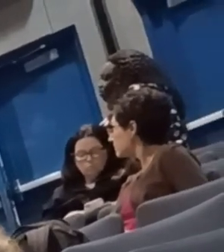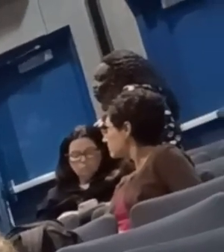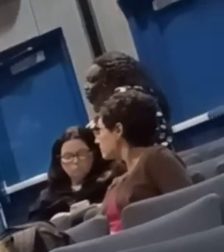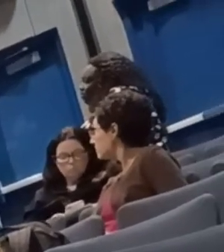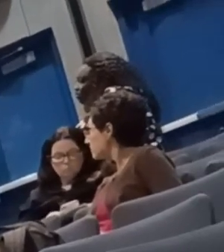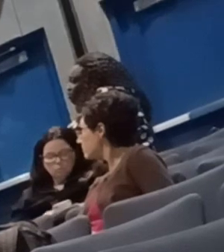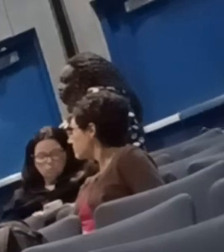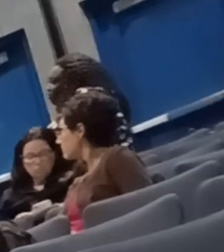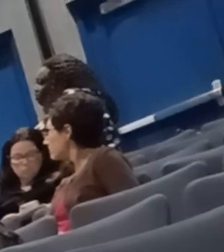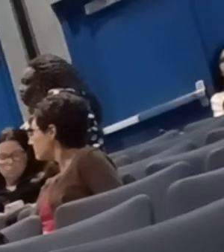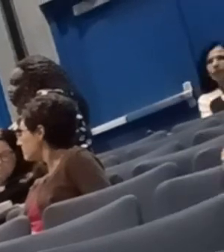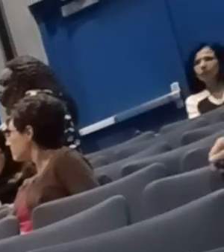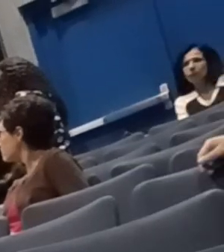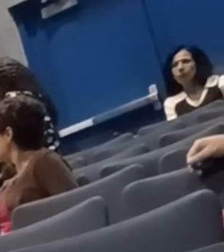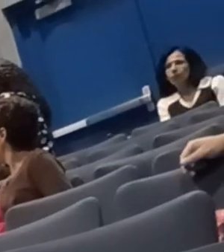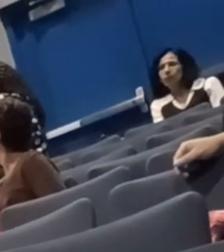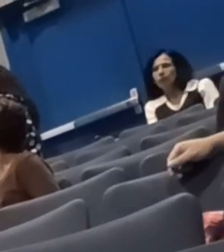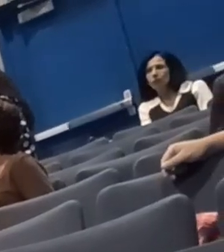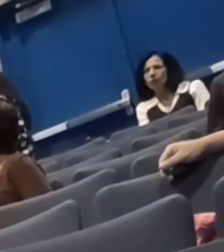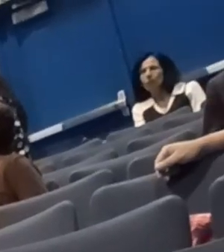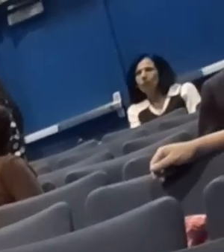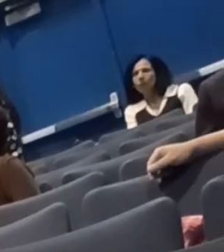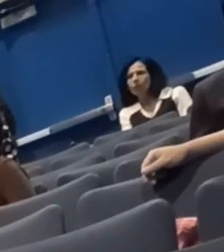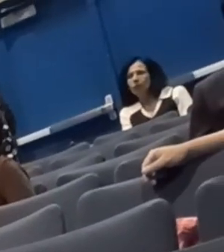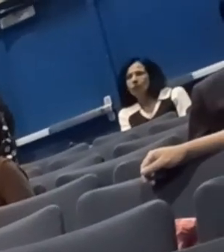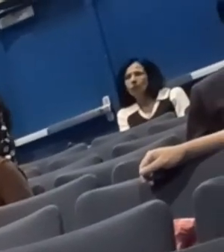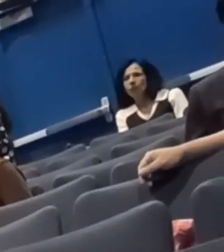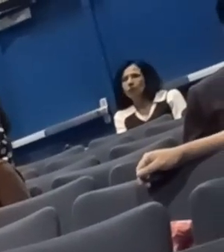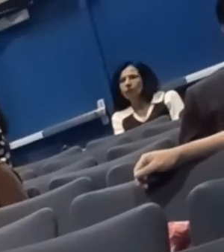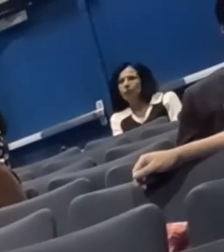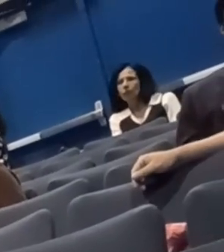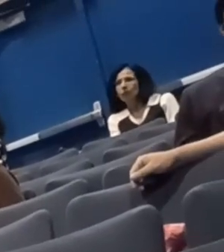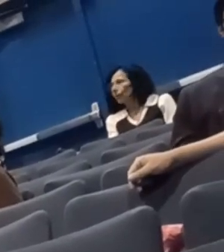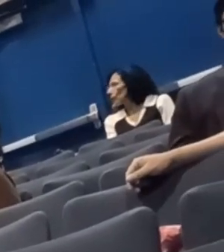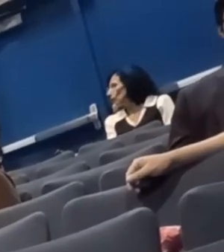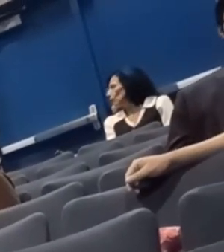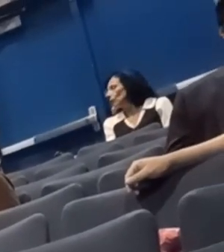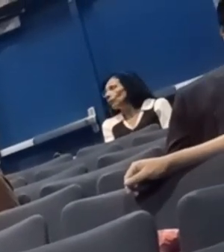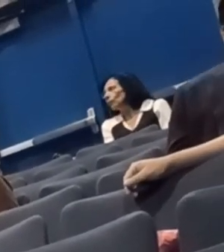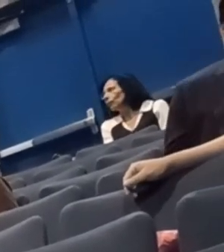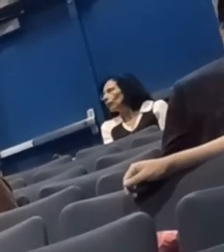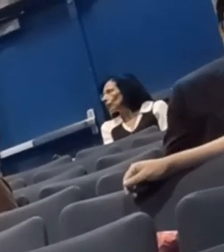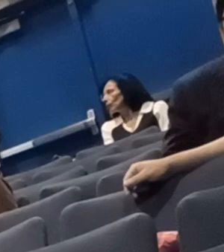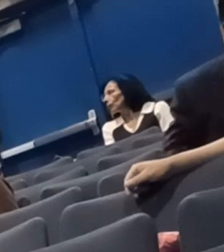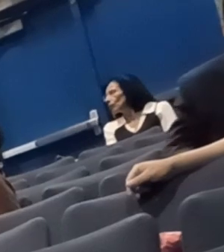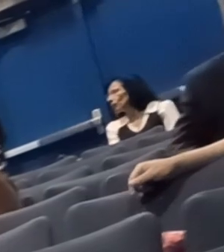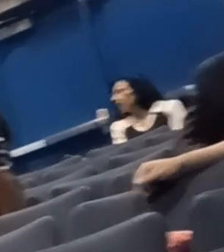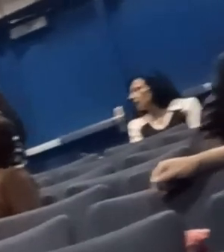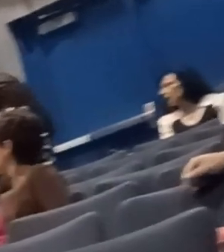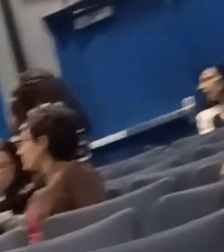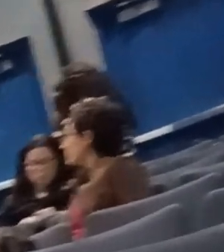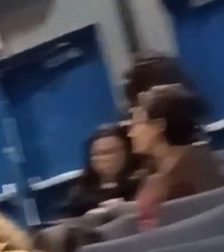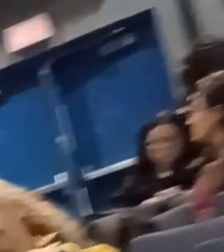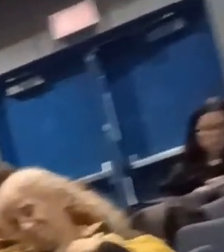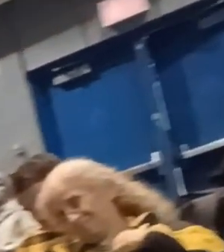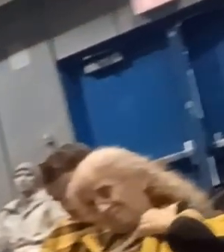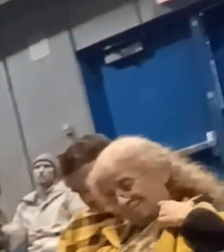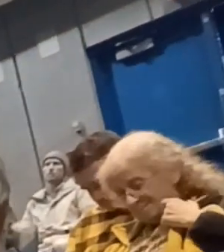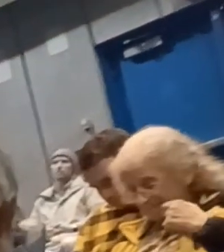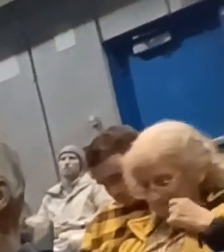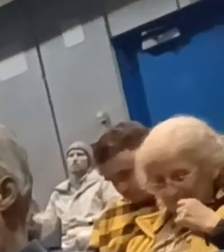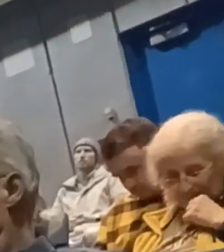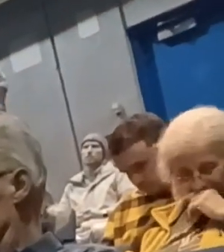we can take advantage of all of the stakeholder input that you've already gotten, where we literally had a shouting match